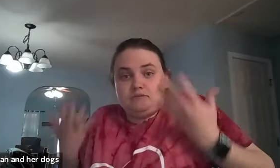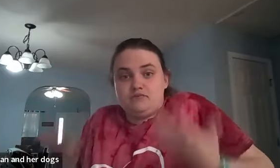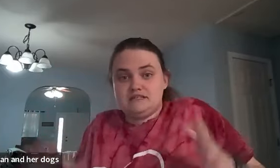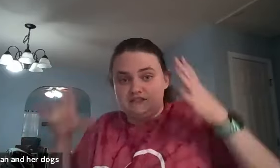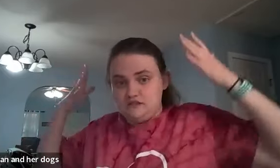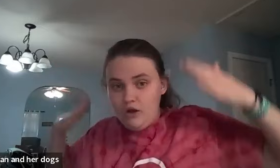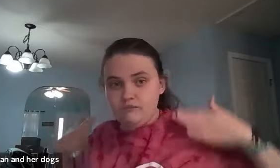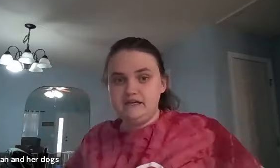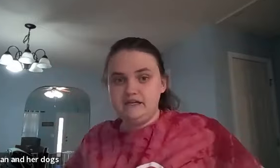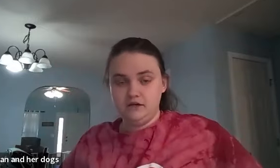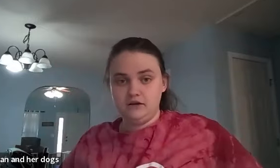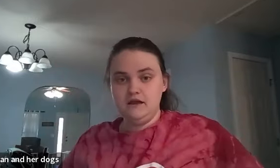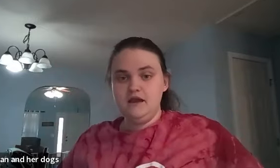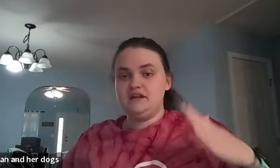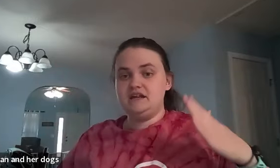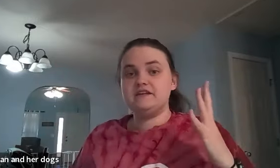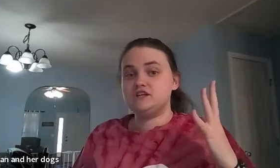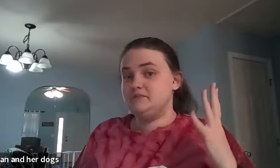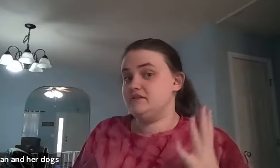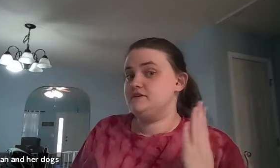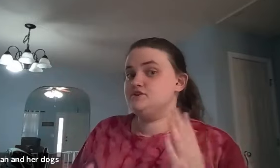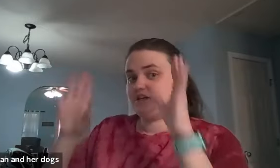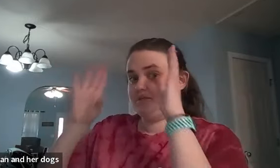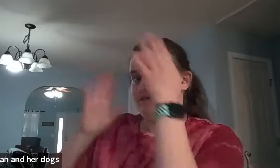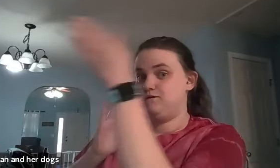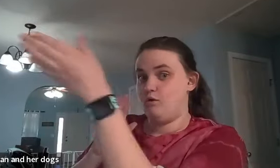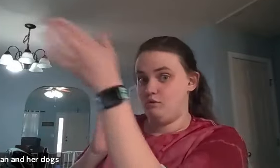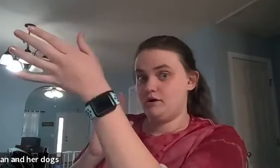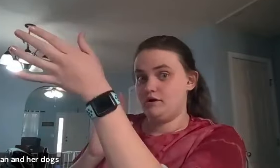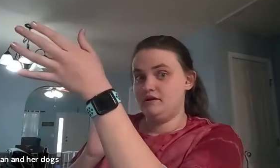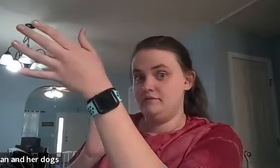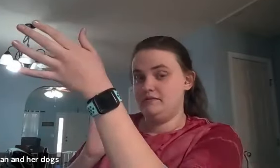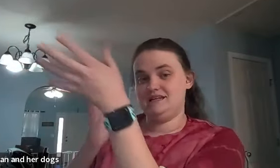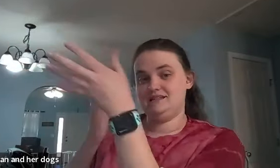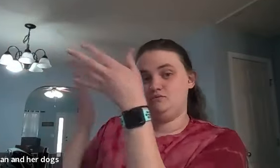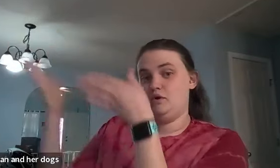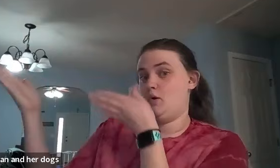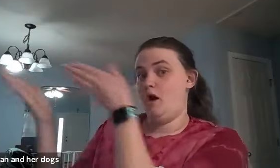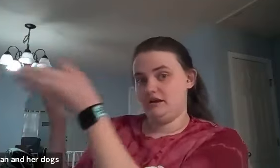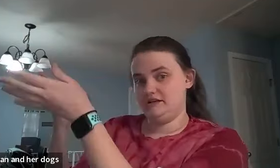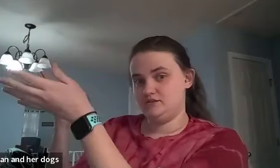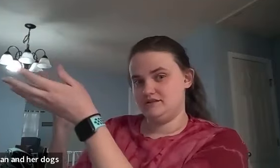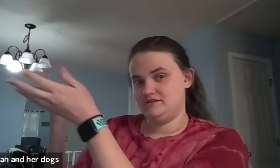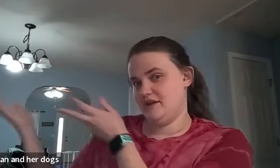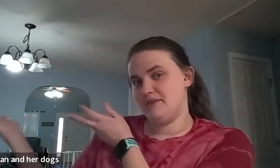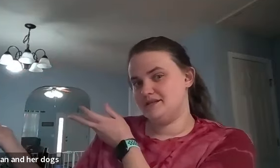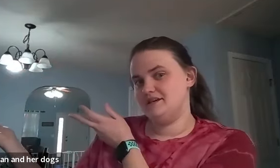is in the present. So it's all right here, but anything that's going to be in the future is going to be forward. because that's where we're walking towards, if that makes